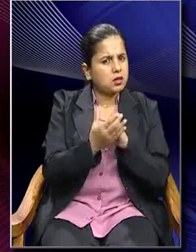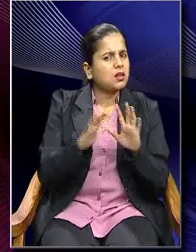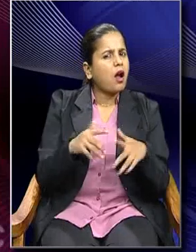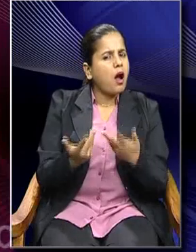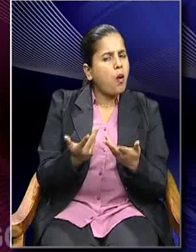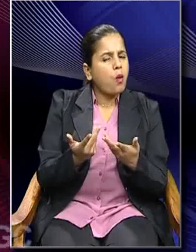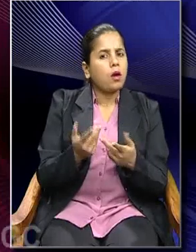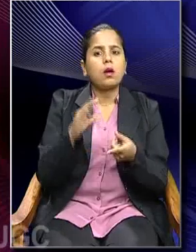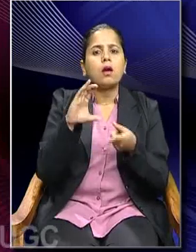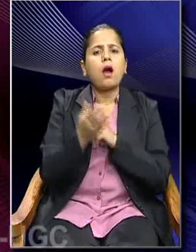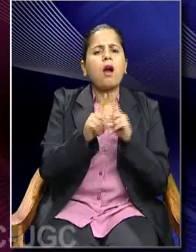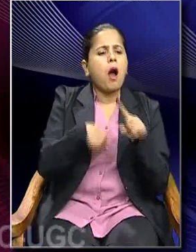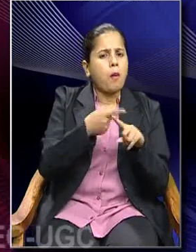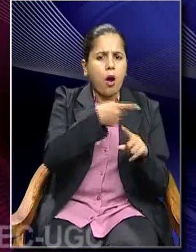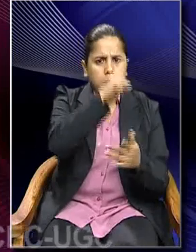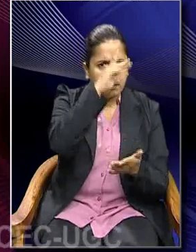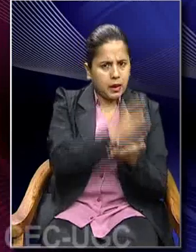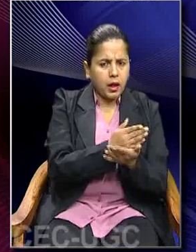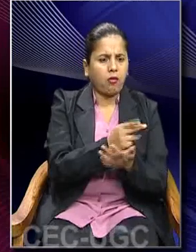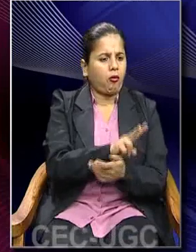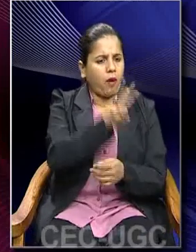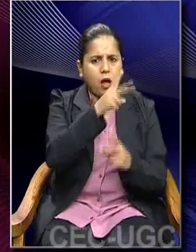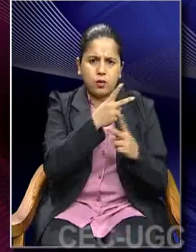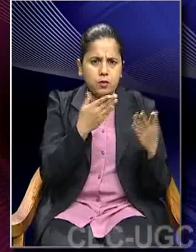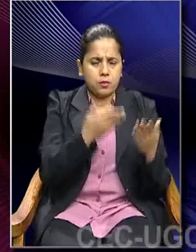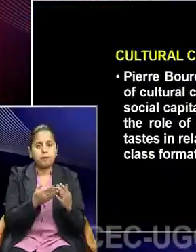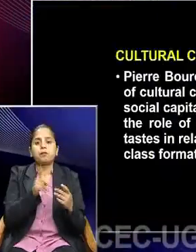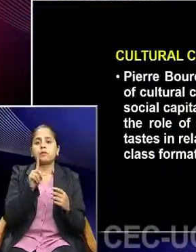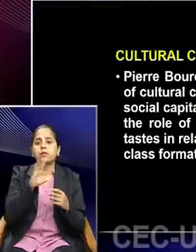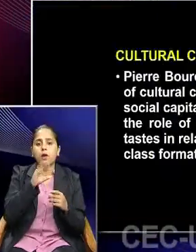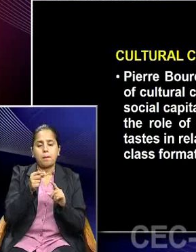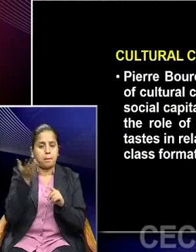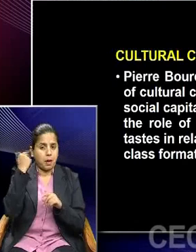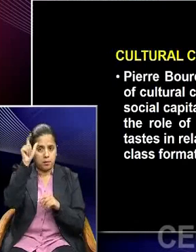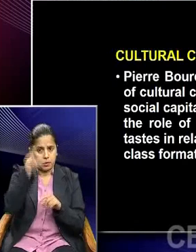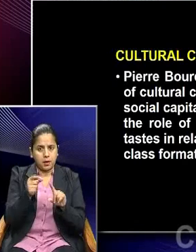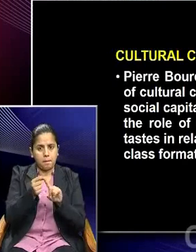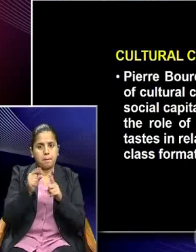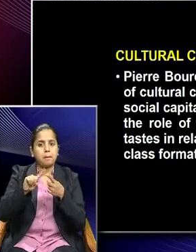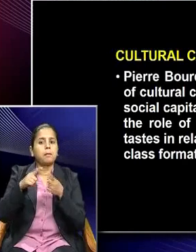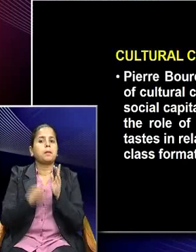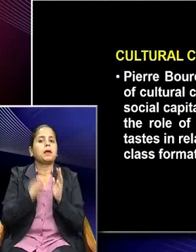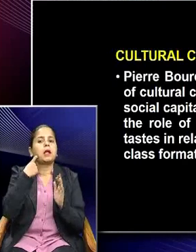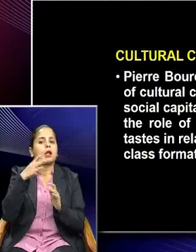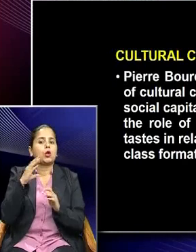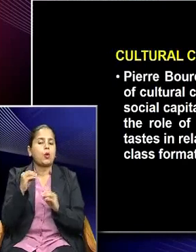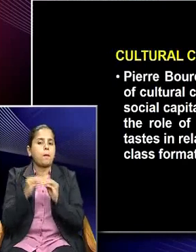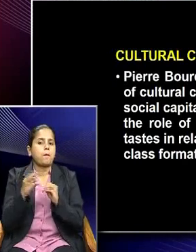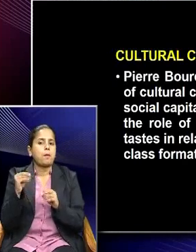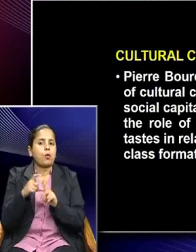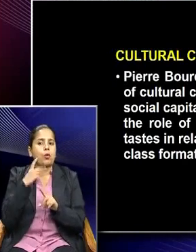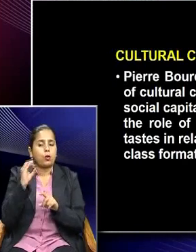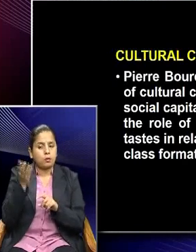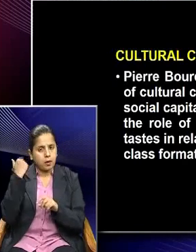Because culture is about beliefs and values. Piri Bourdieu, one of the important sociologists, has kind of coined